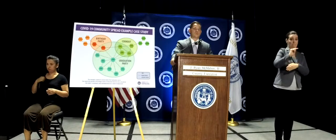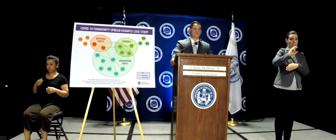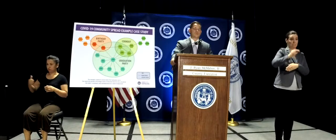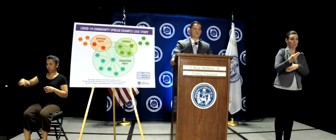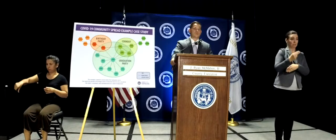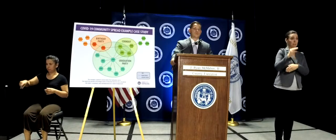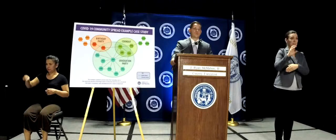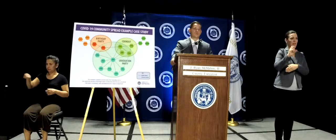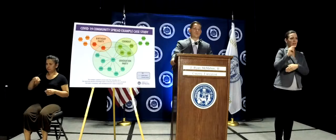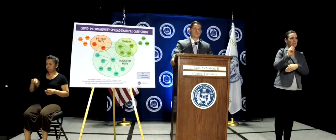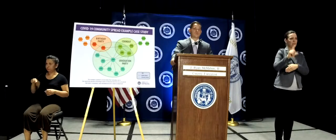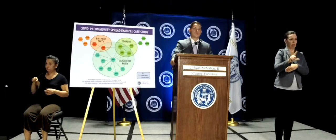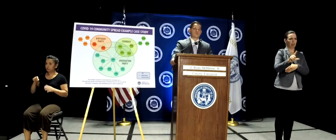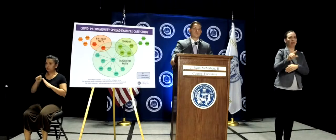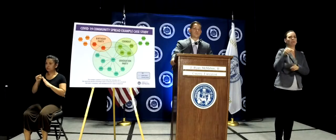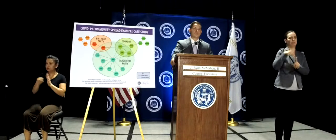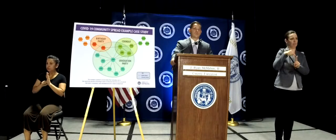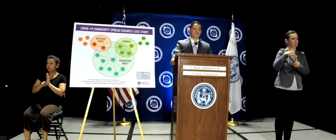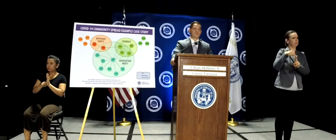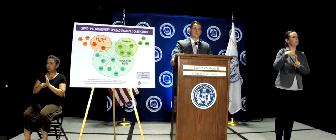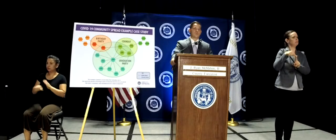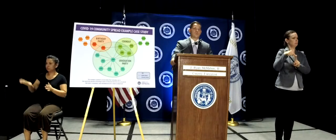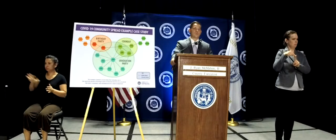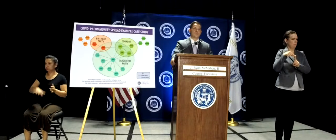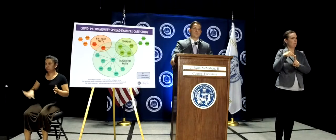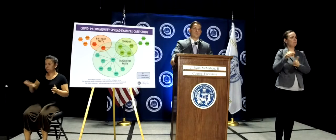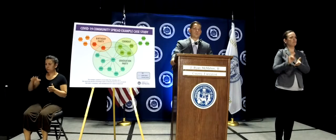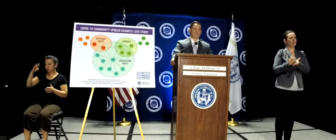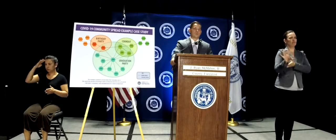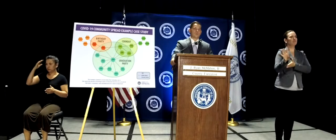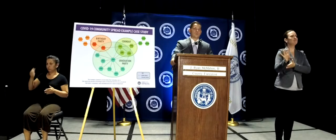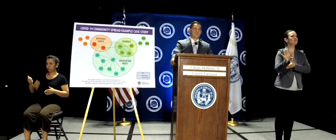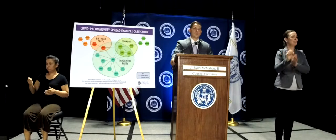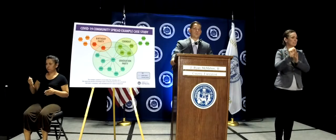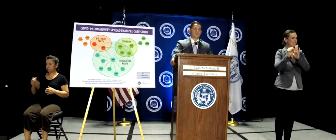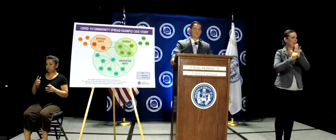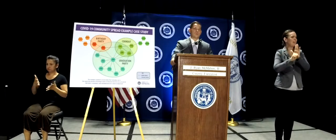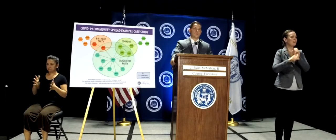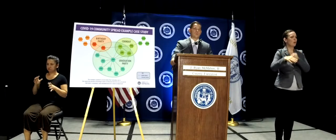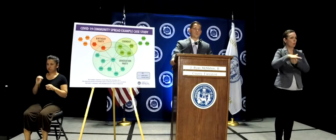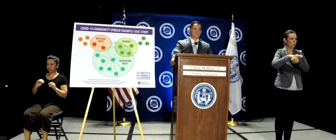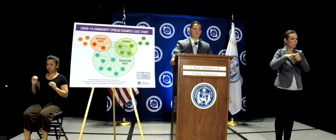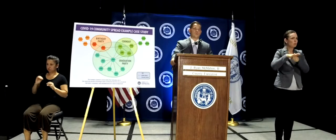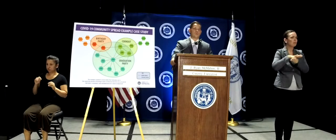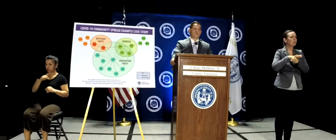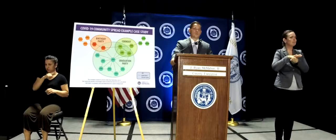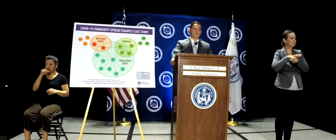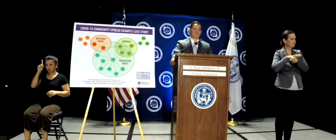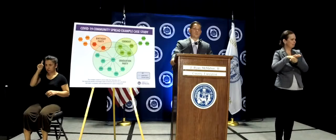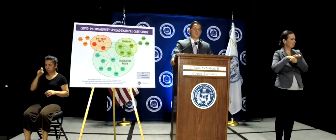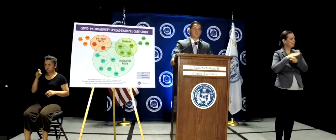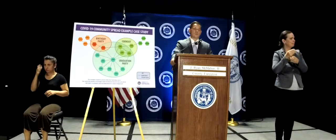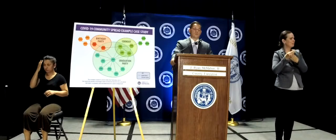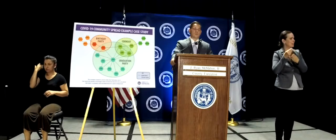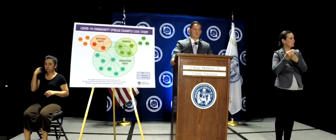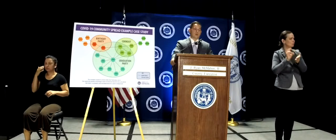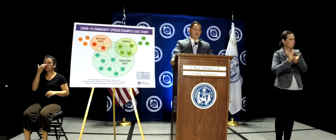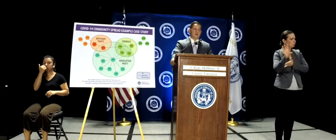be included. You called it a joke, and I'm looking for you to reiterate why you think excluding that is a